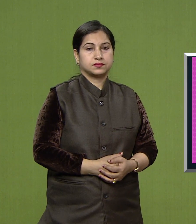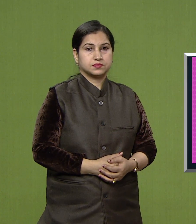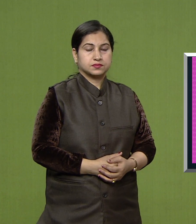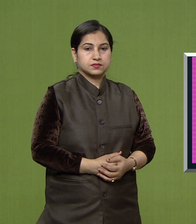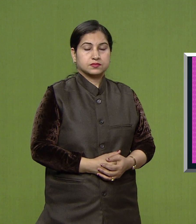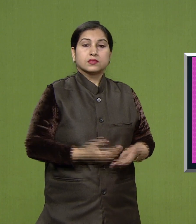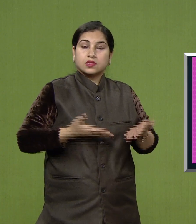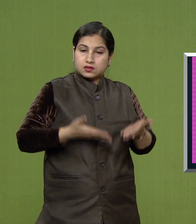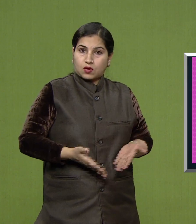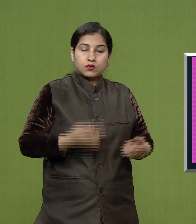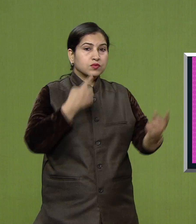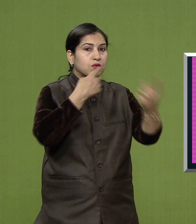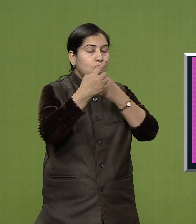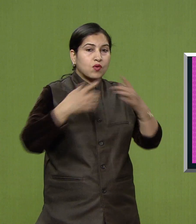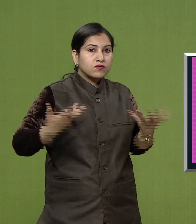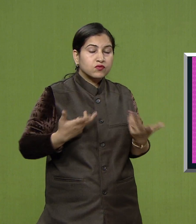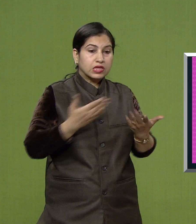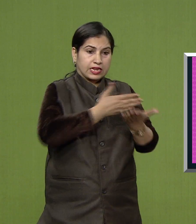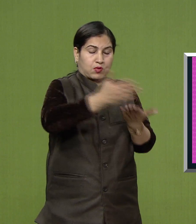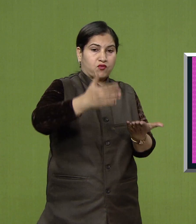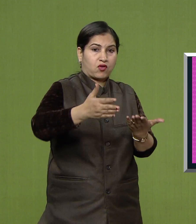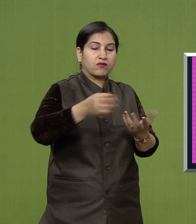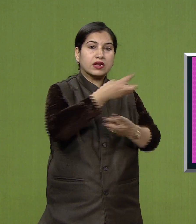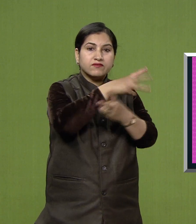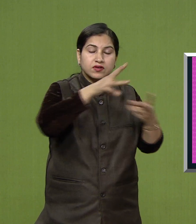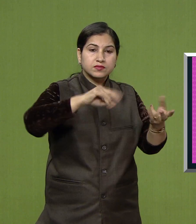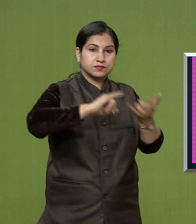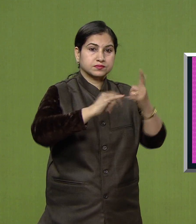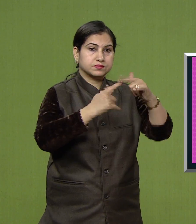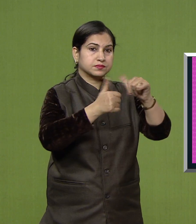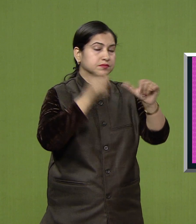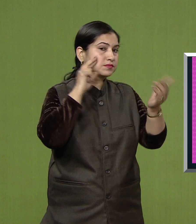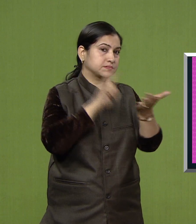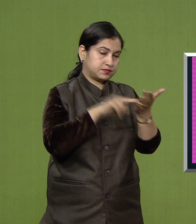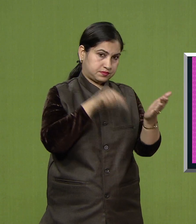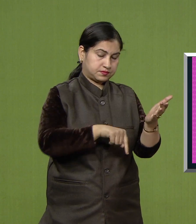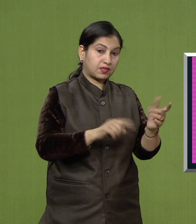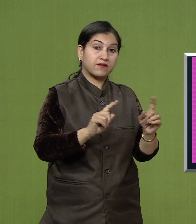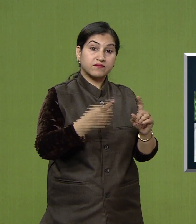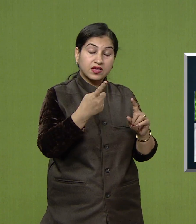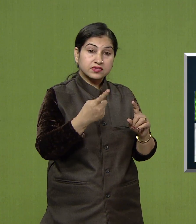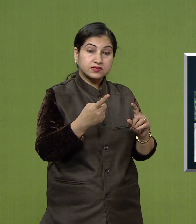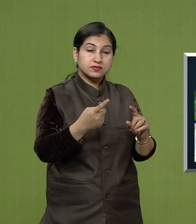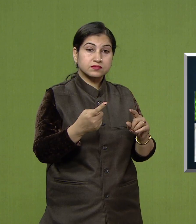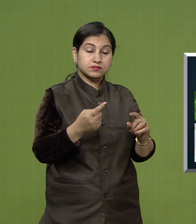Now we will discuss about removal of miscellaneous stains. First, removal of grass stains.